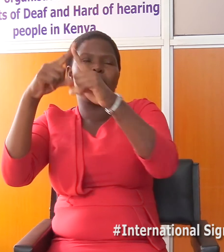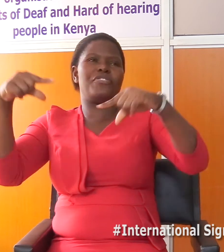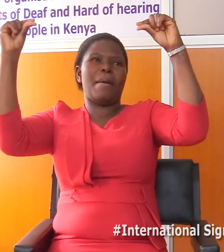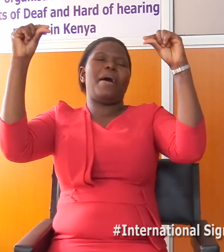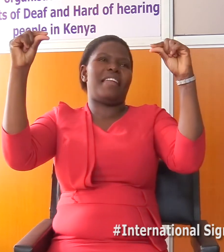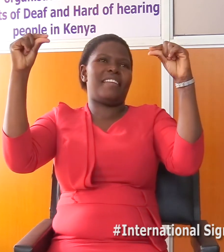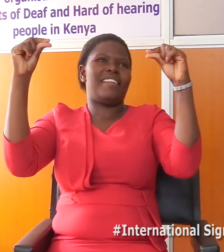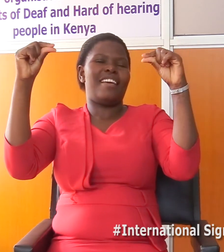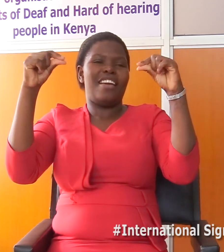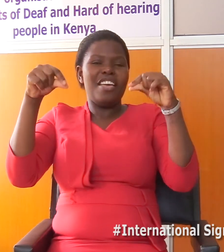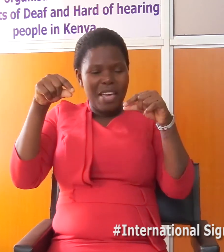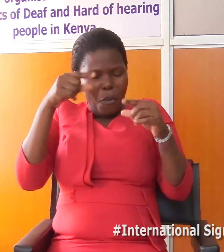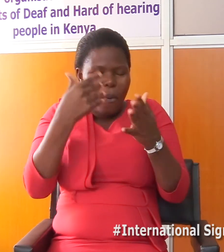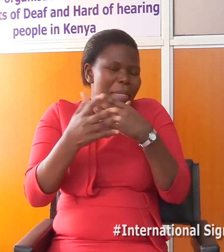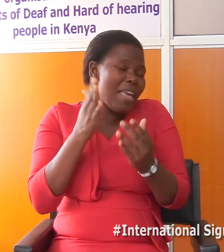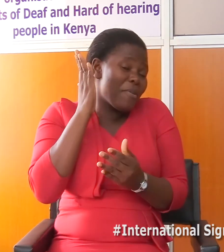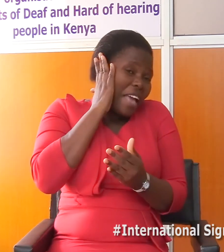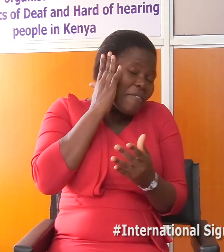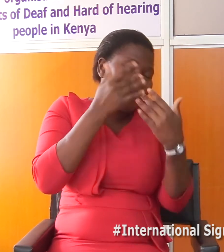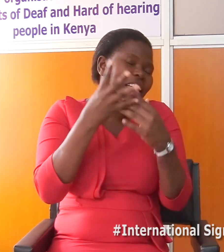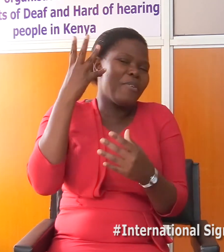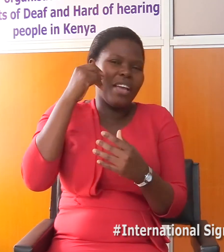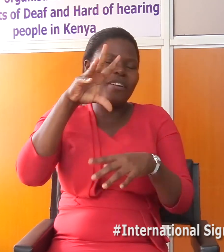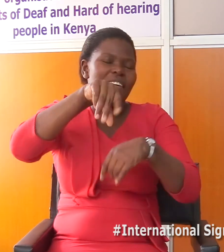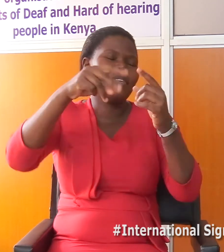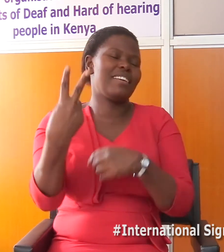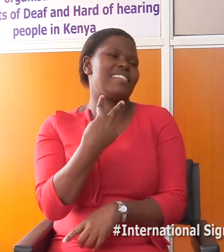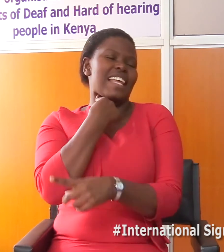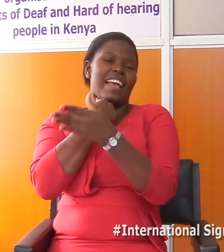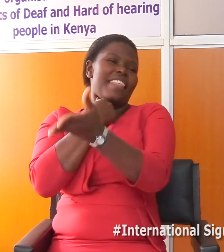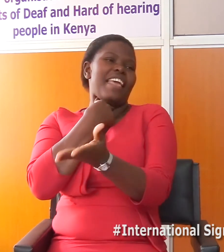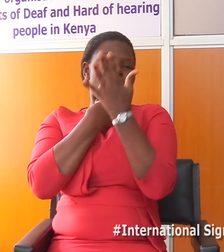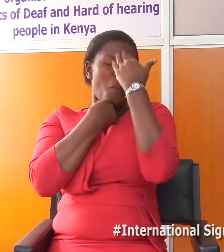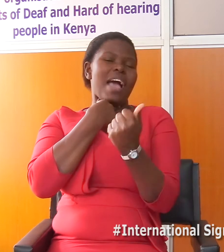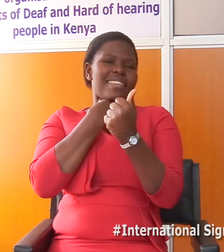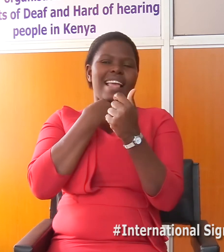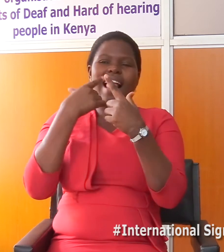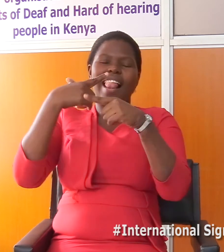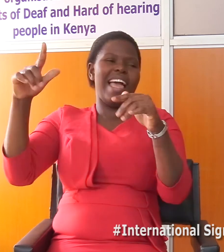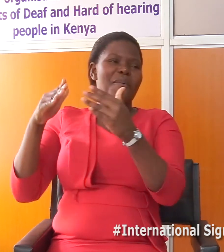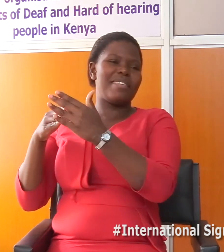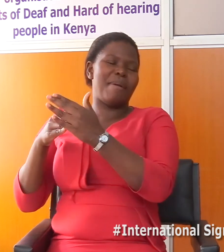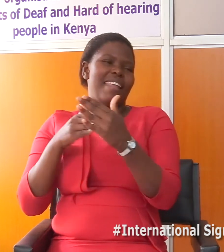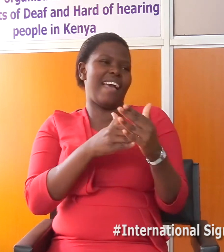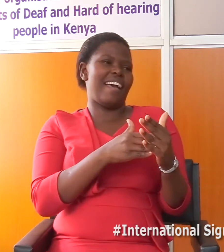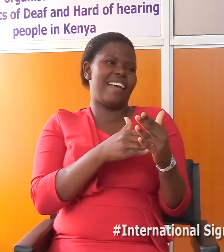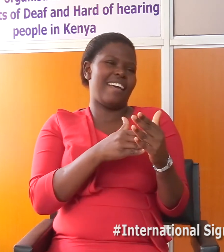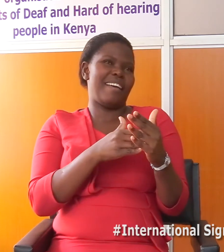if maybe I just want to go to Japan, so whether you are there for a hearing, so you'll find out most of the time you might be stuck just because of language